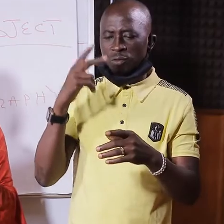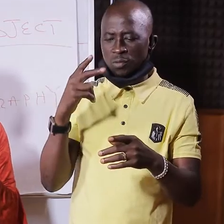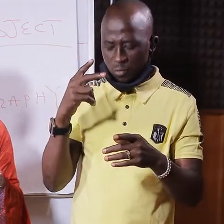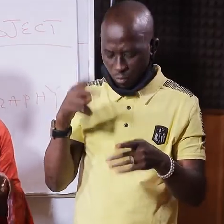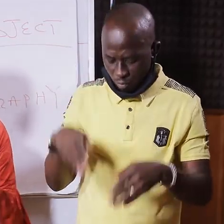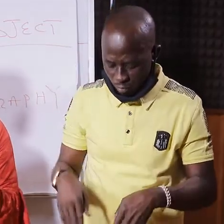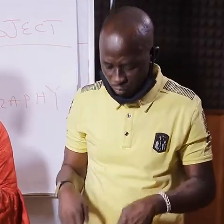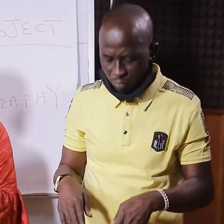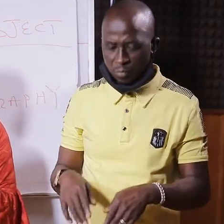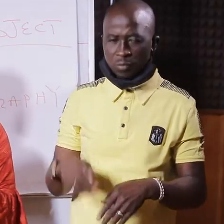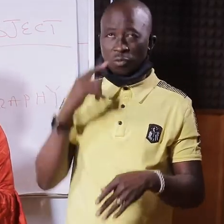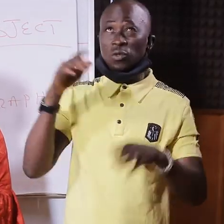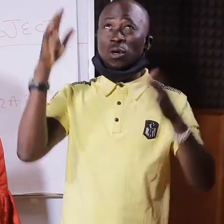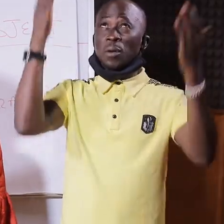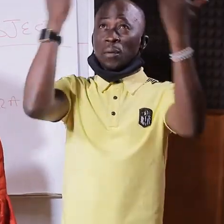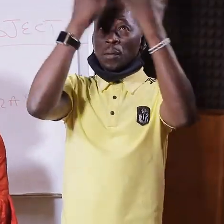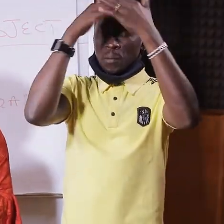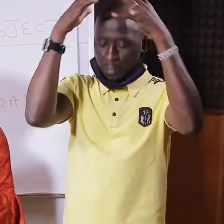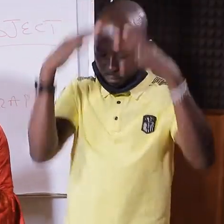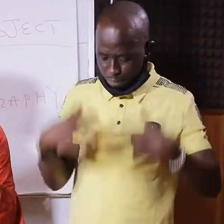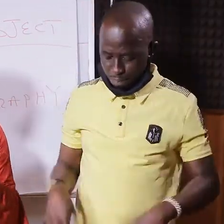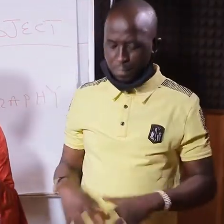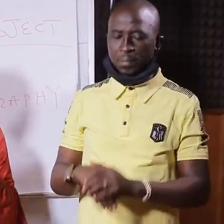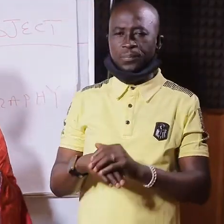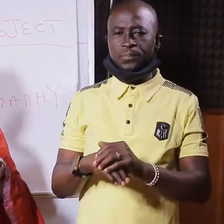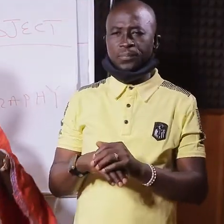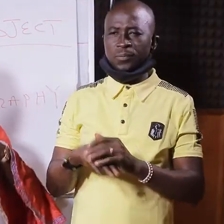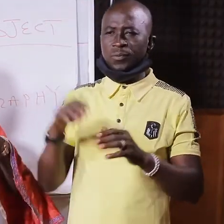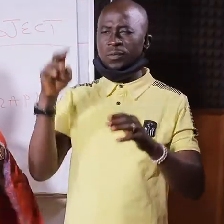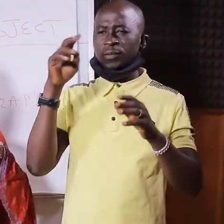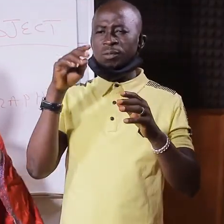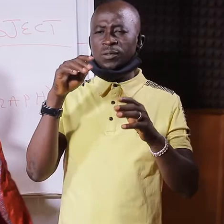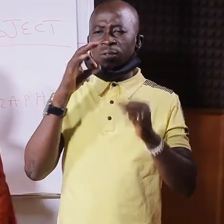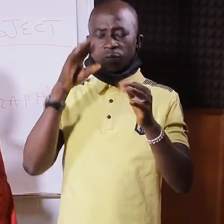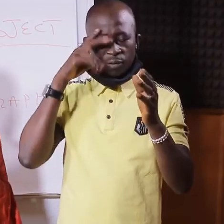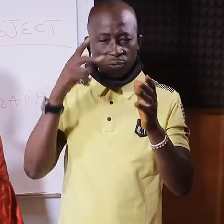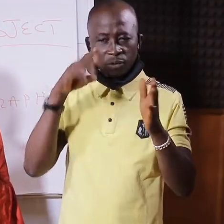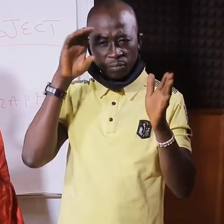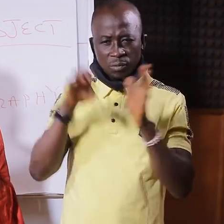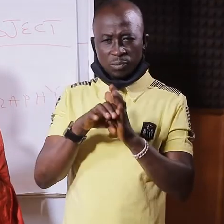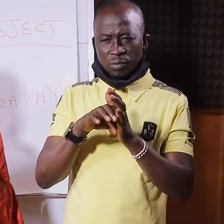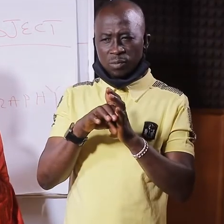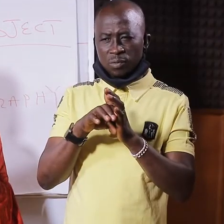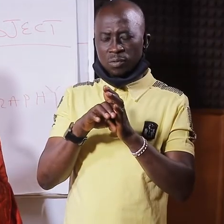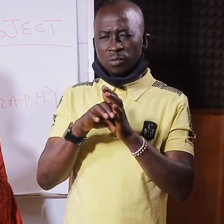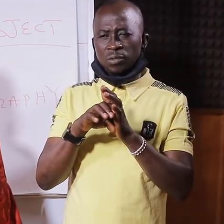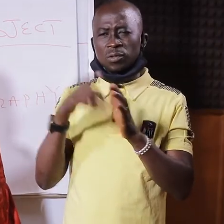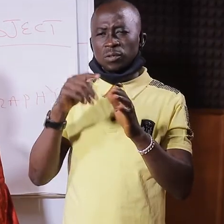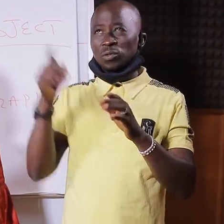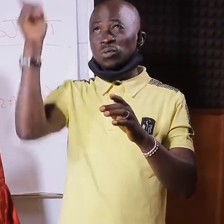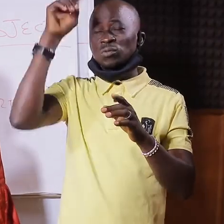on your shadow. That is what we mean. So the sun does not, if you look at the picture of the globe, the sun does not